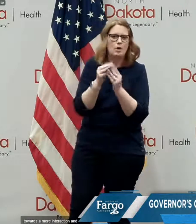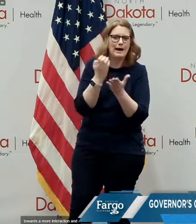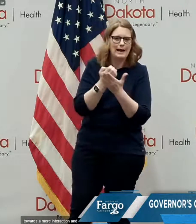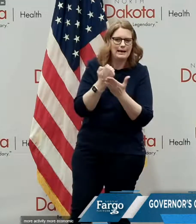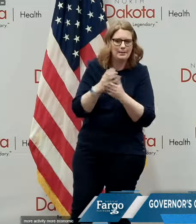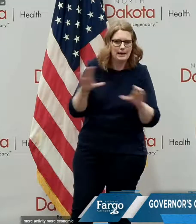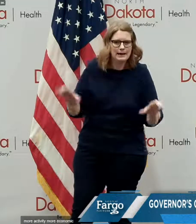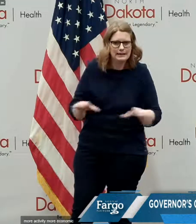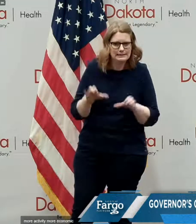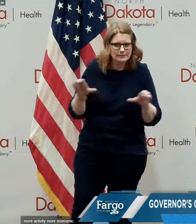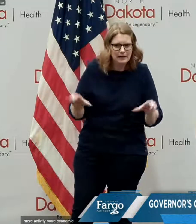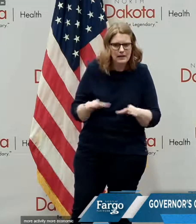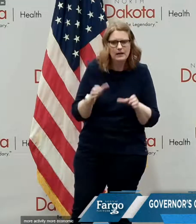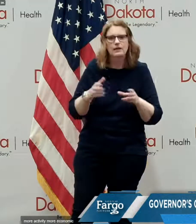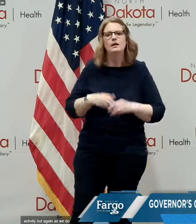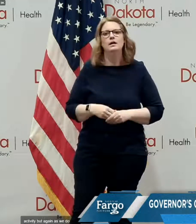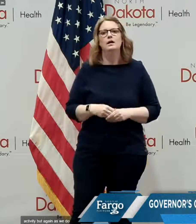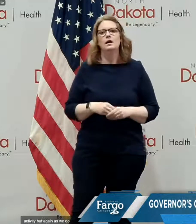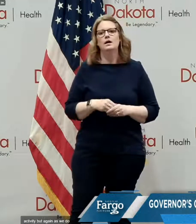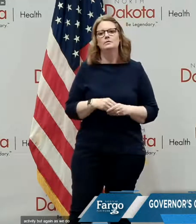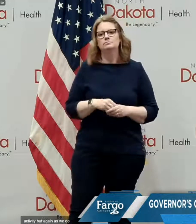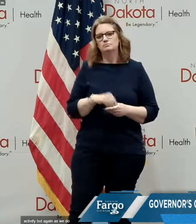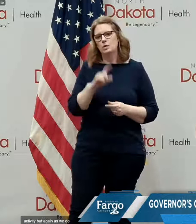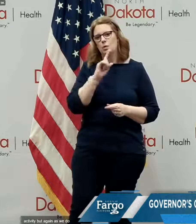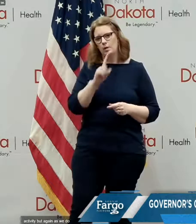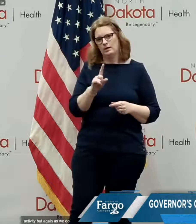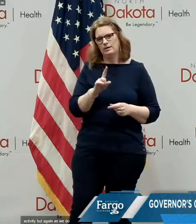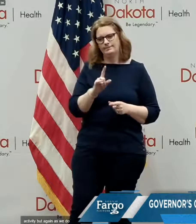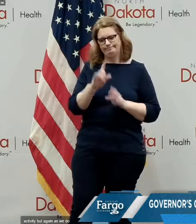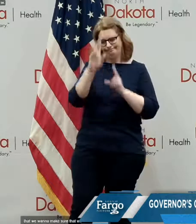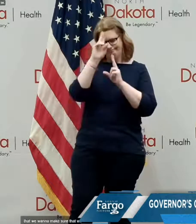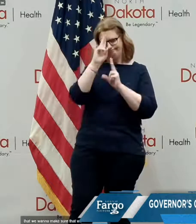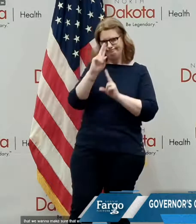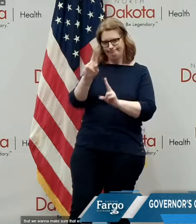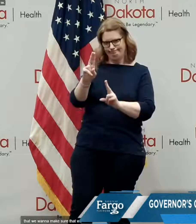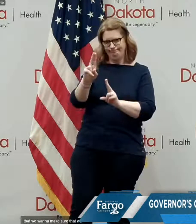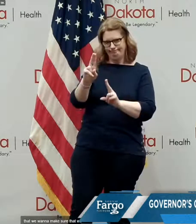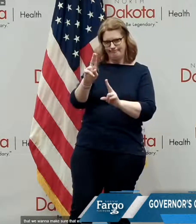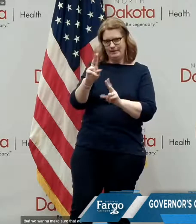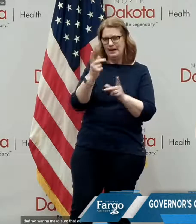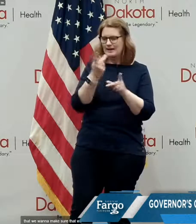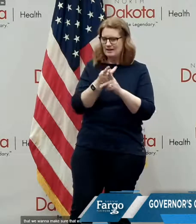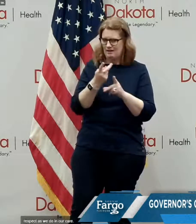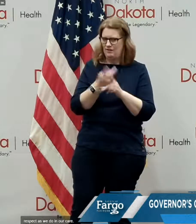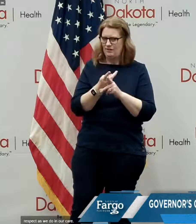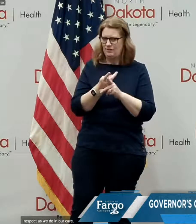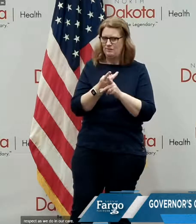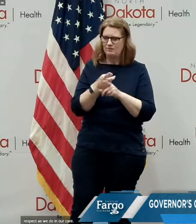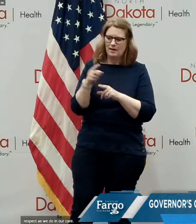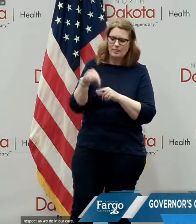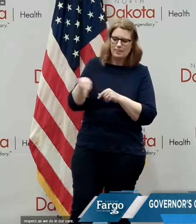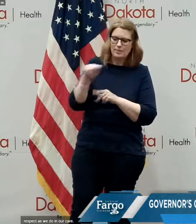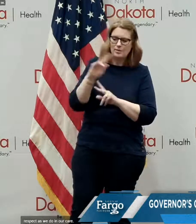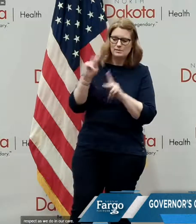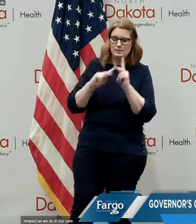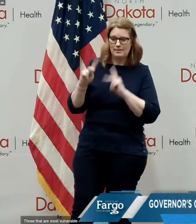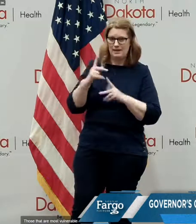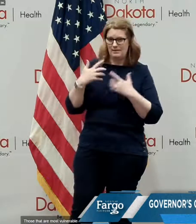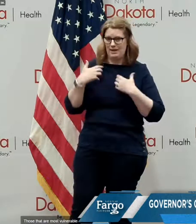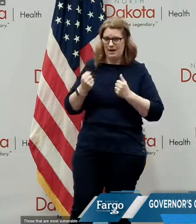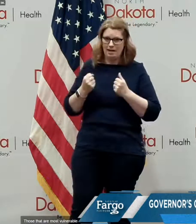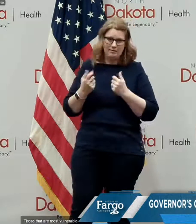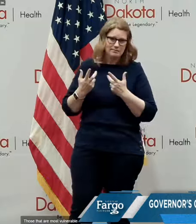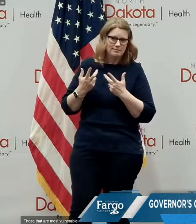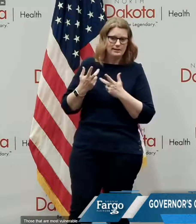But again, as we do that, we want to make sure that we respect, as we do, and are careful about those that are most vulnerable, whether they're people that are